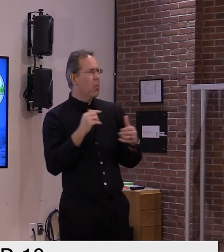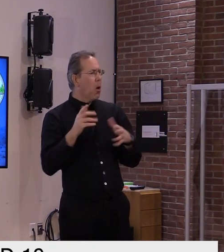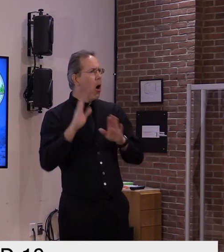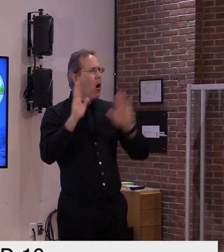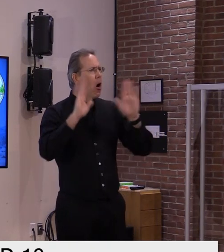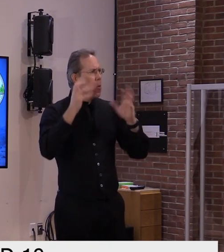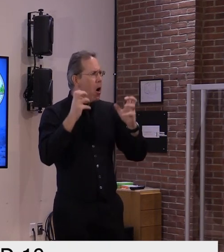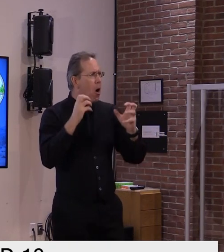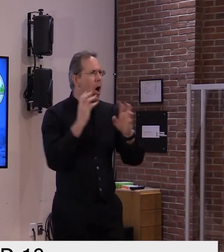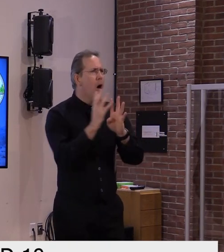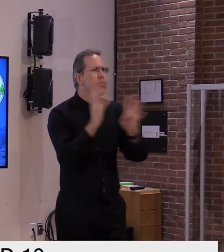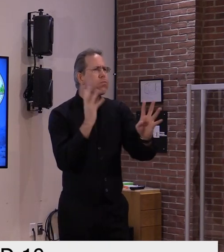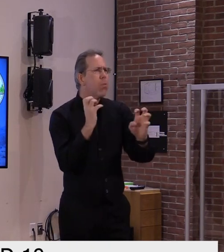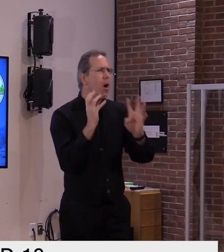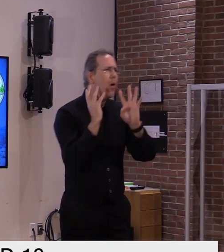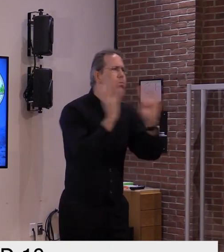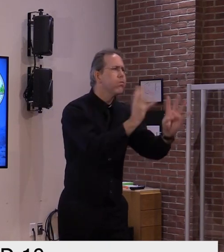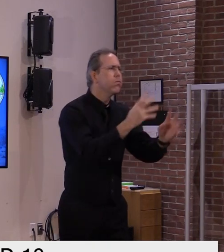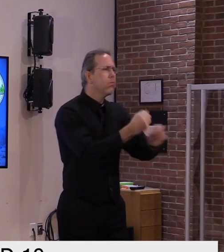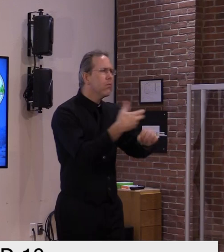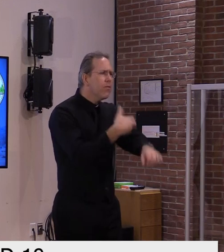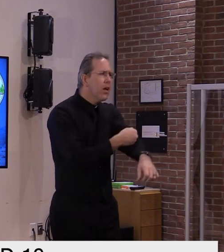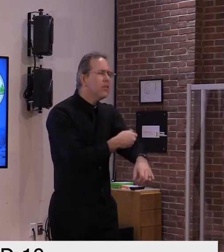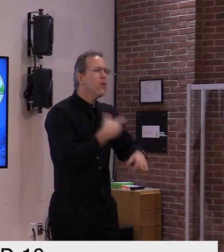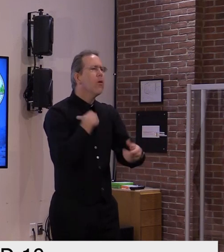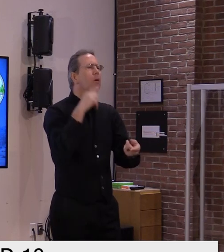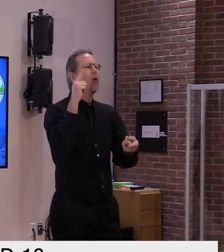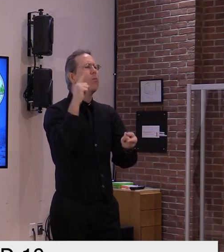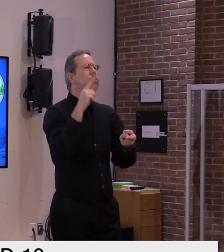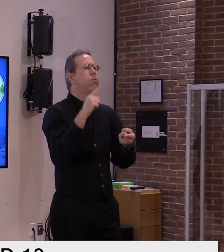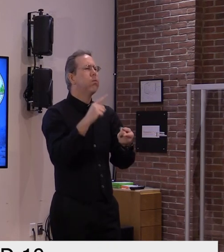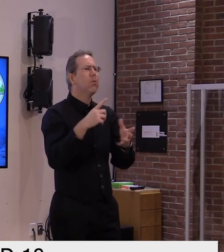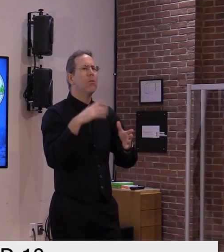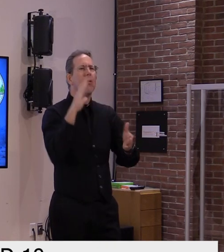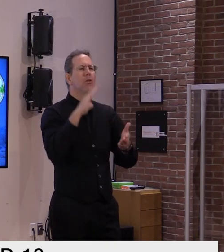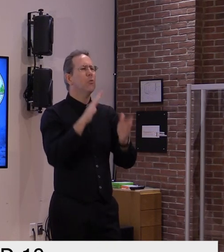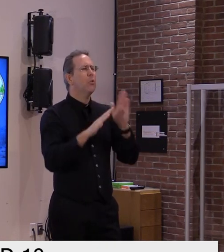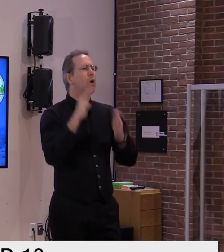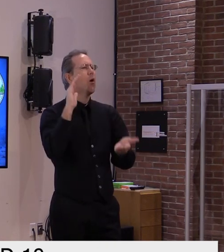the vaccine might as well increase as well. So